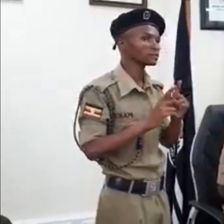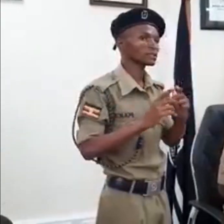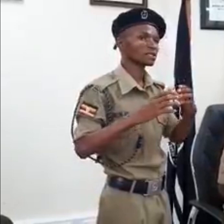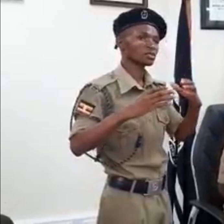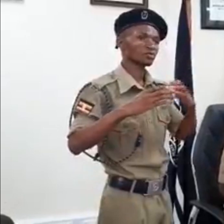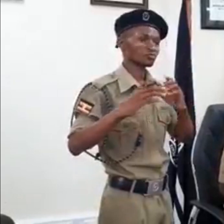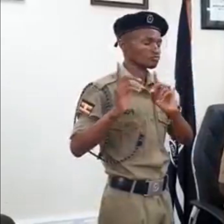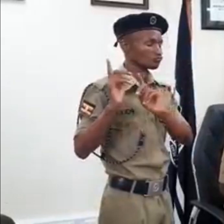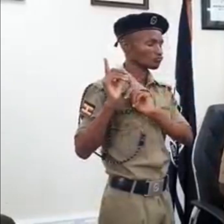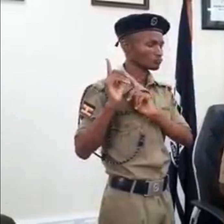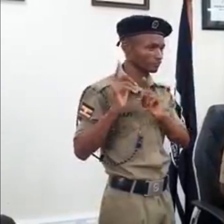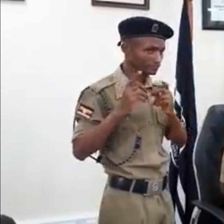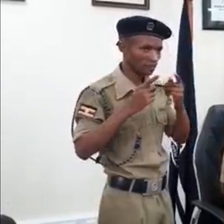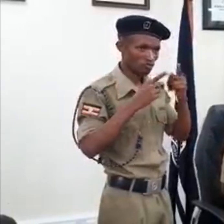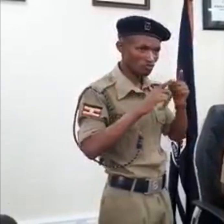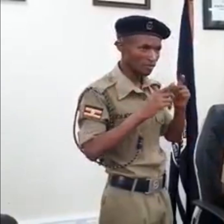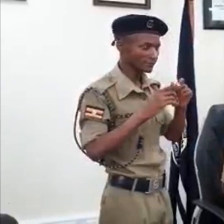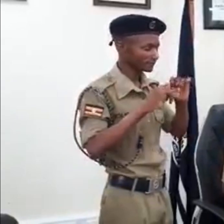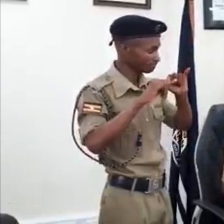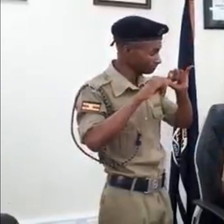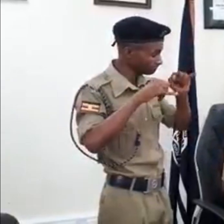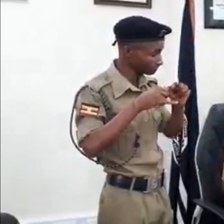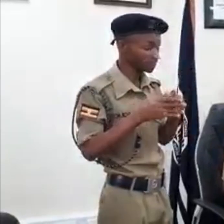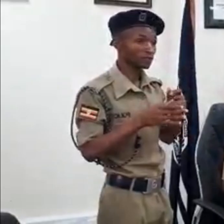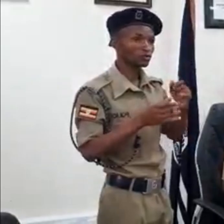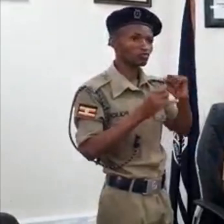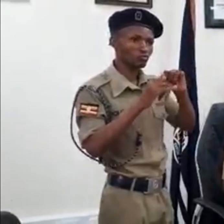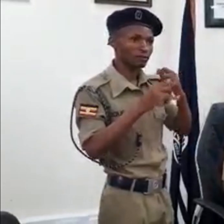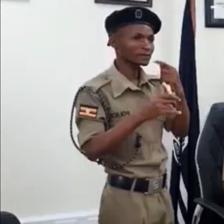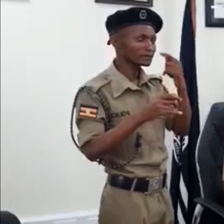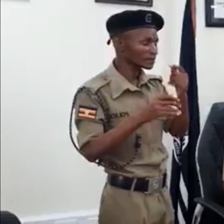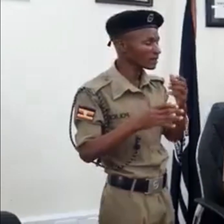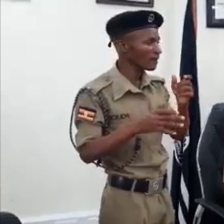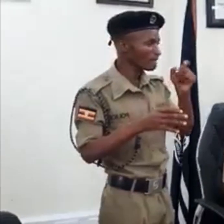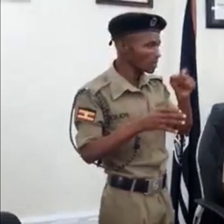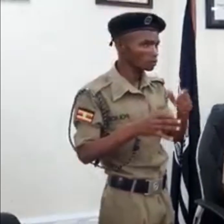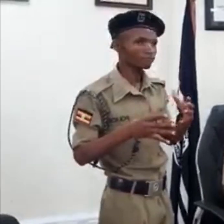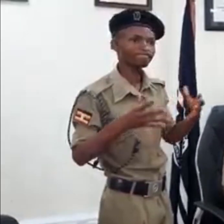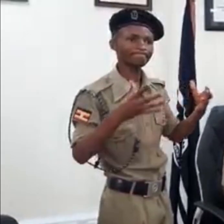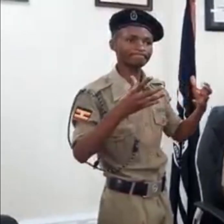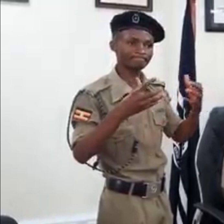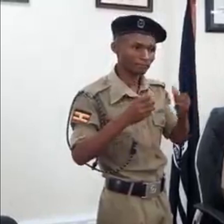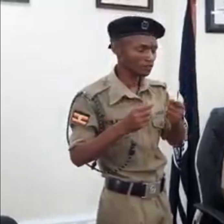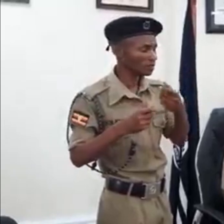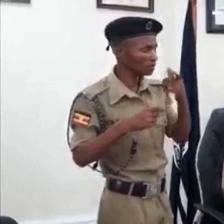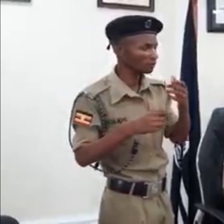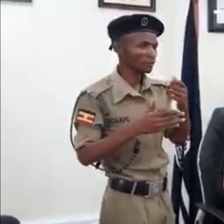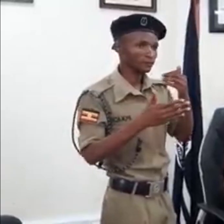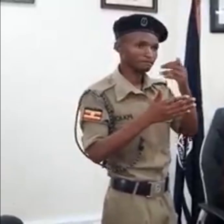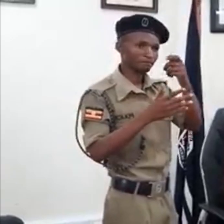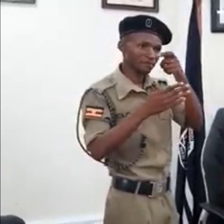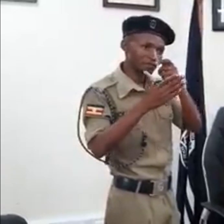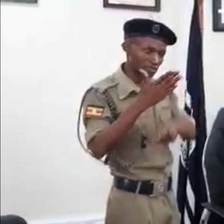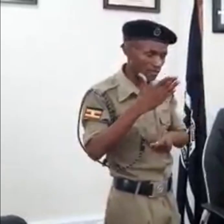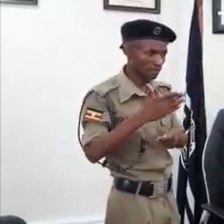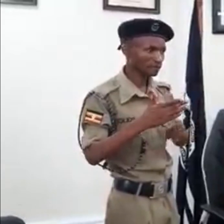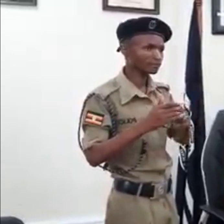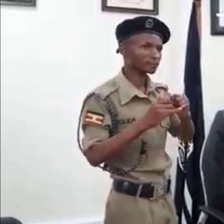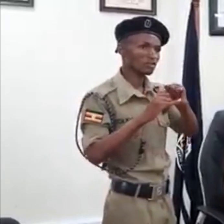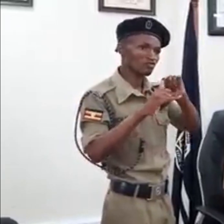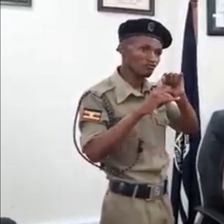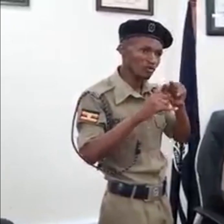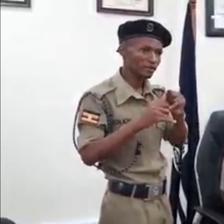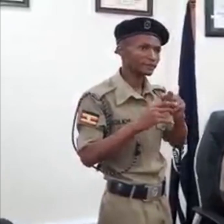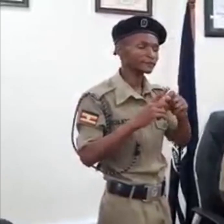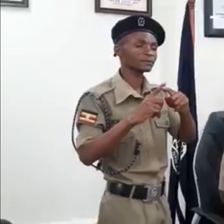as possible to ensure that he's arrested and also charged for the attempted murder of the